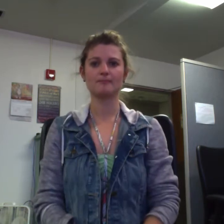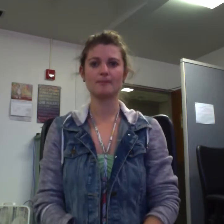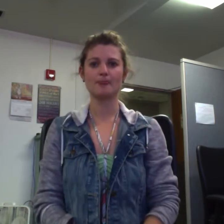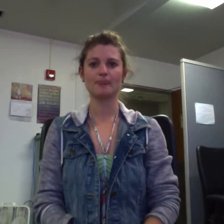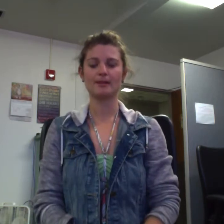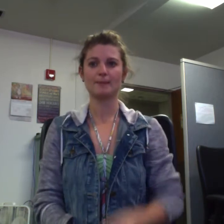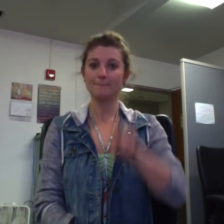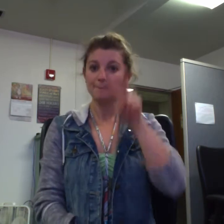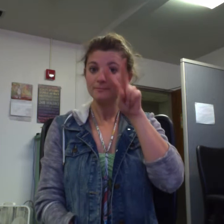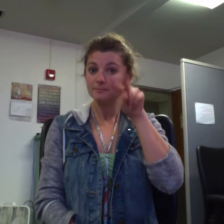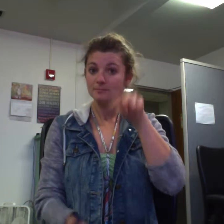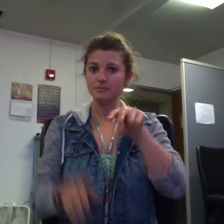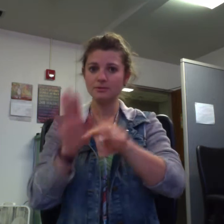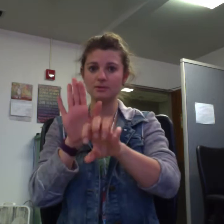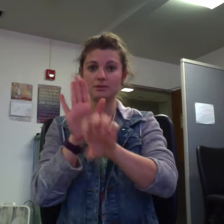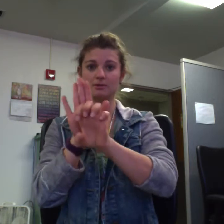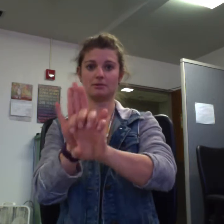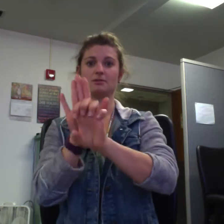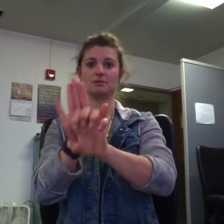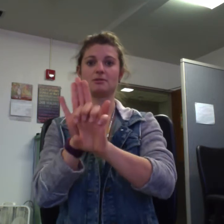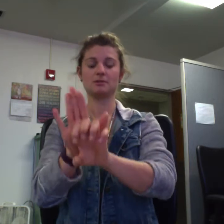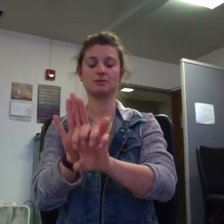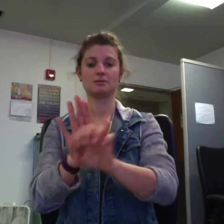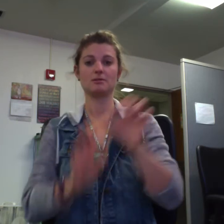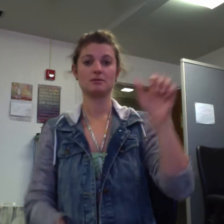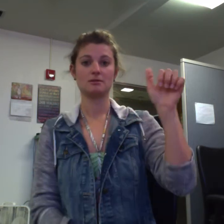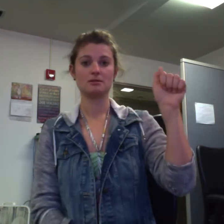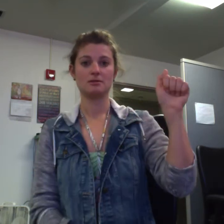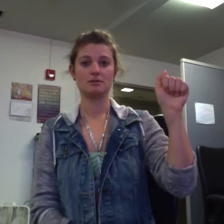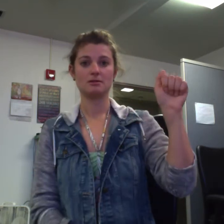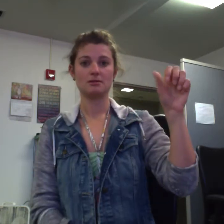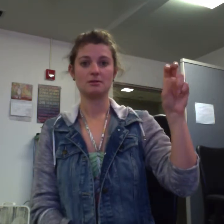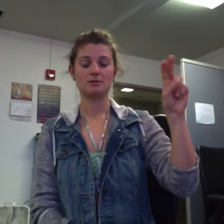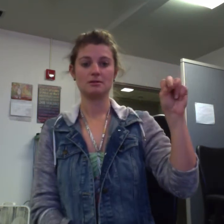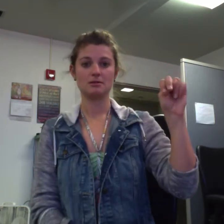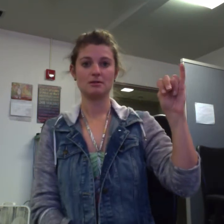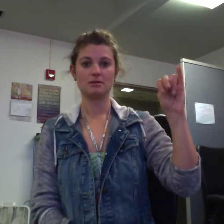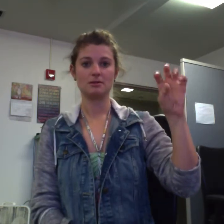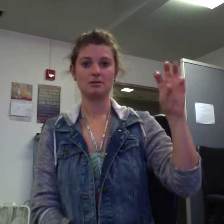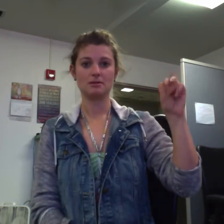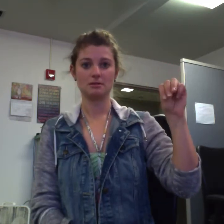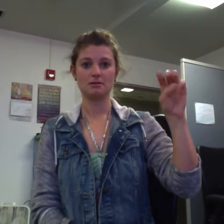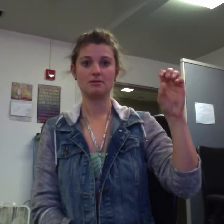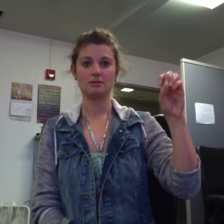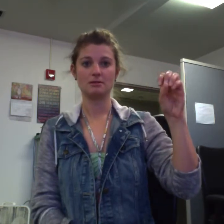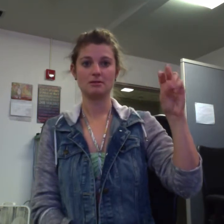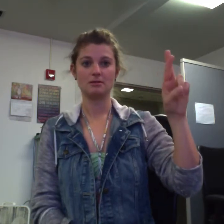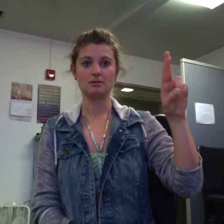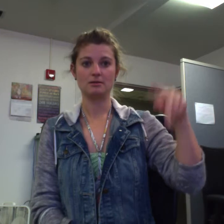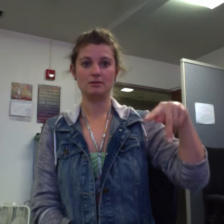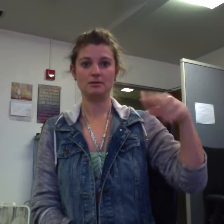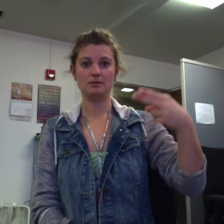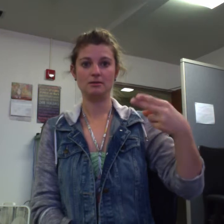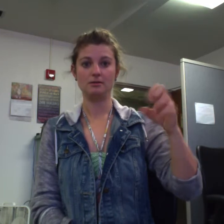book Animorphs, The Invasion by K.A. Applegate, which you see in front of you. And here we are given two different ways